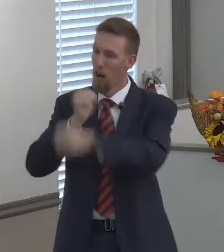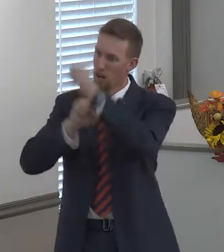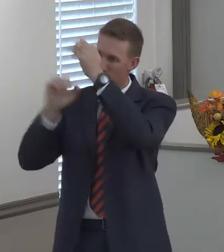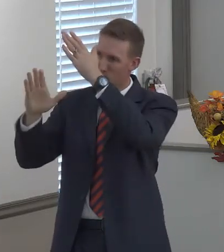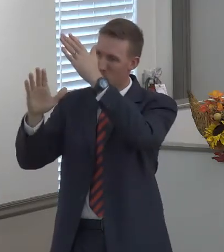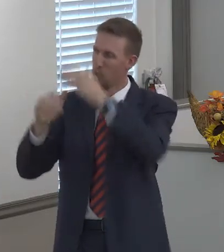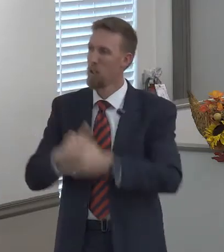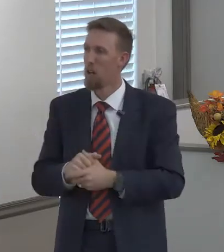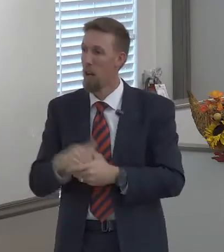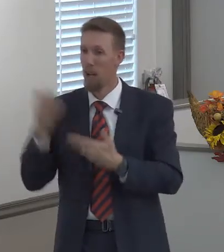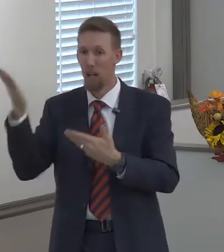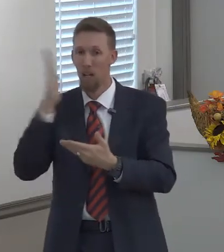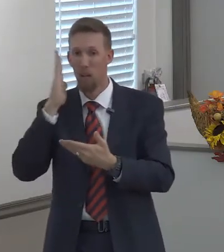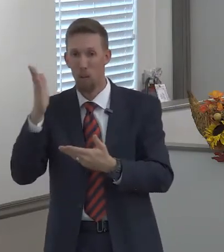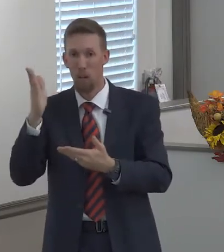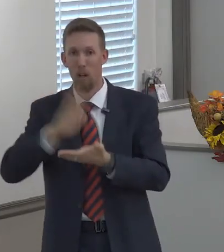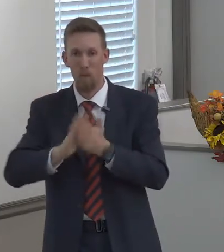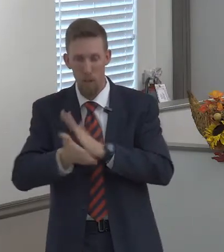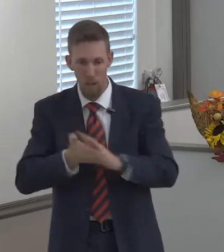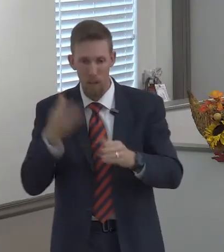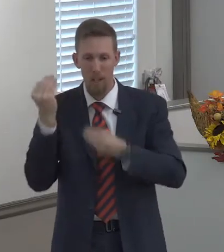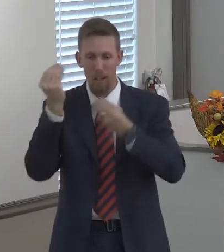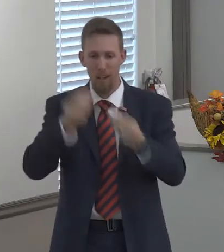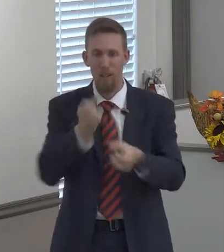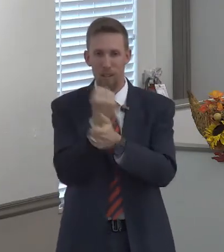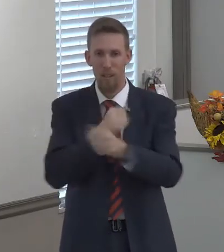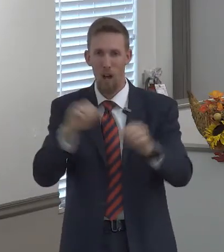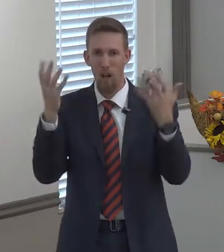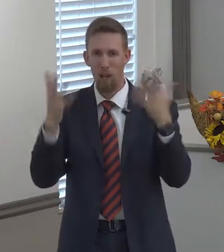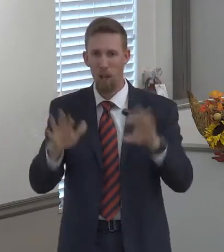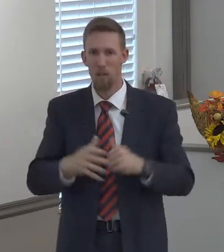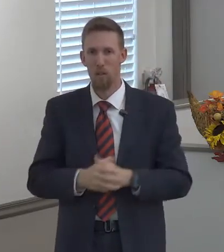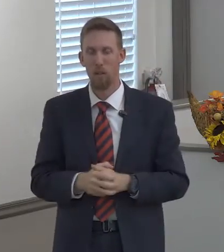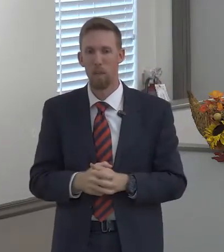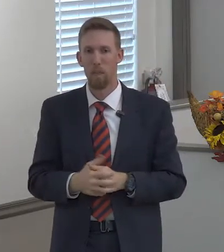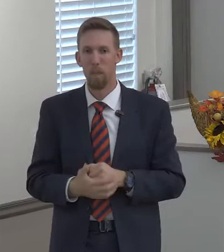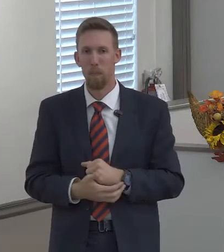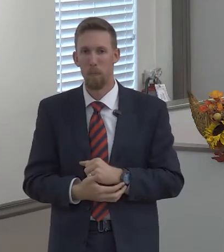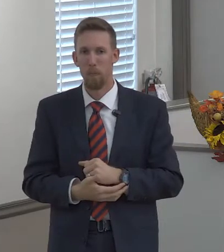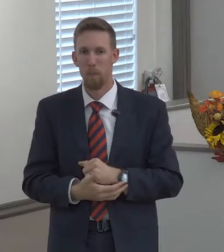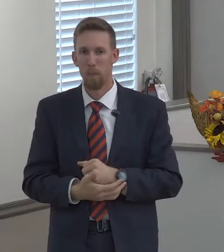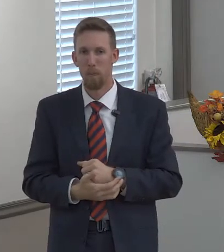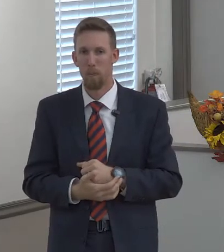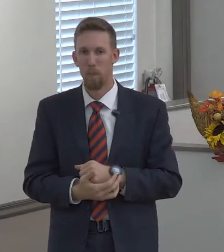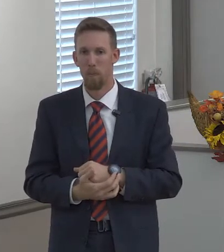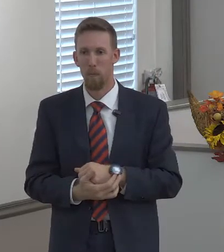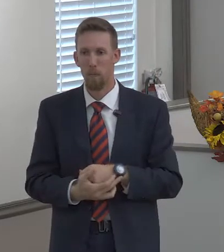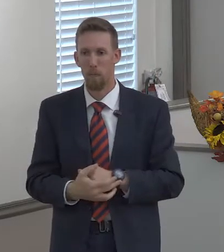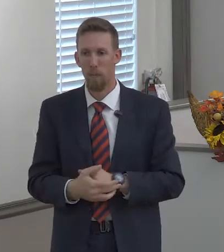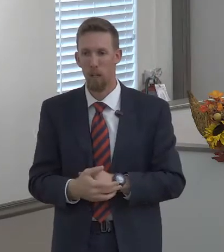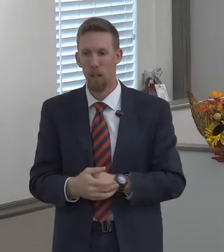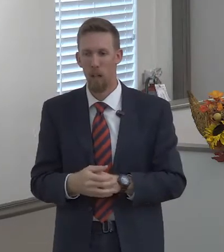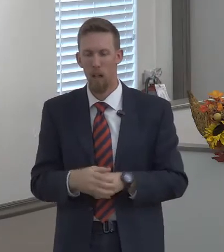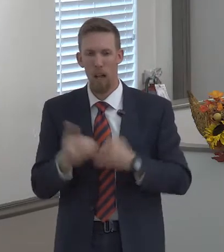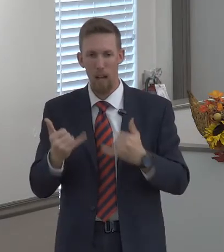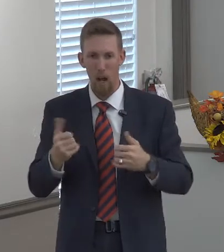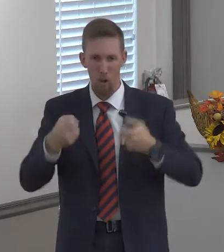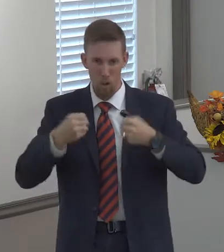whole night. You know, I'm having fun here. But we're born with this sin